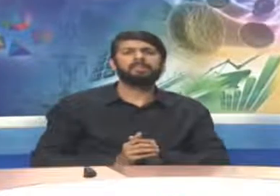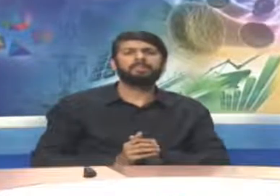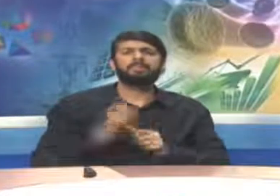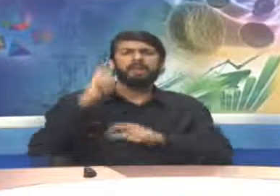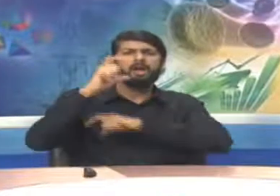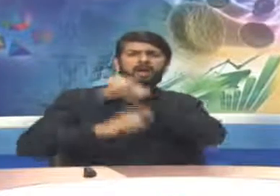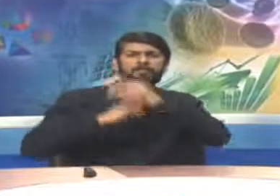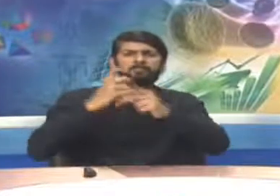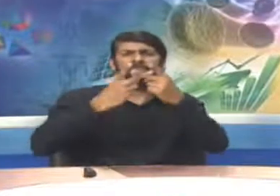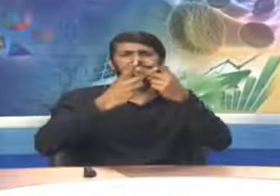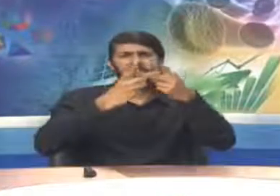Third is